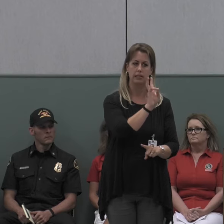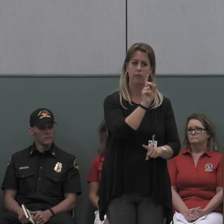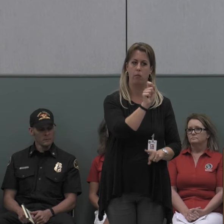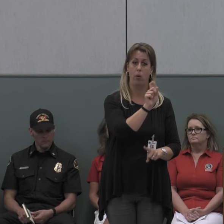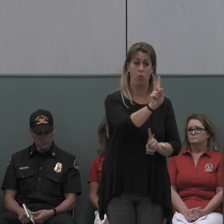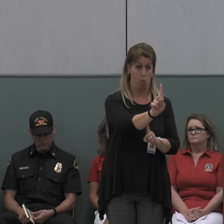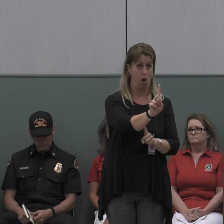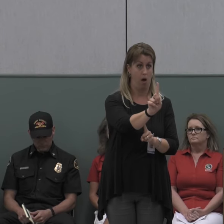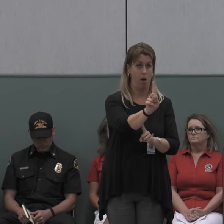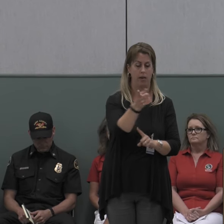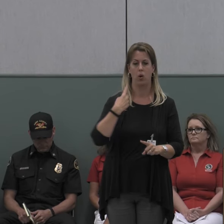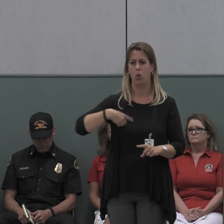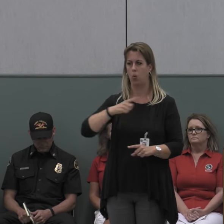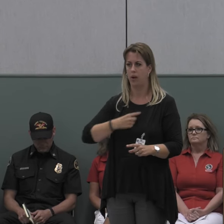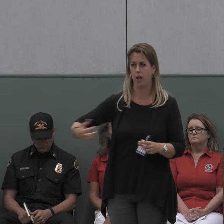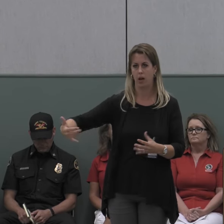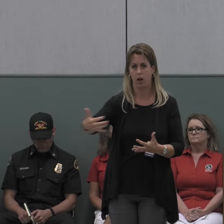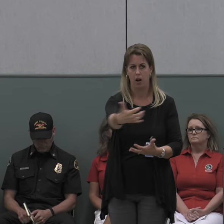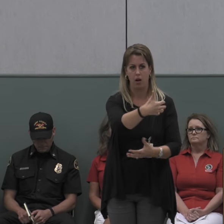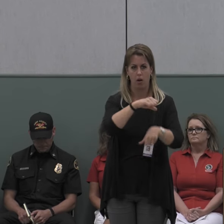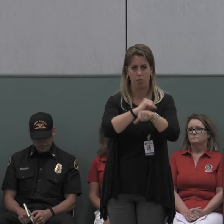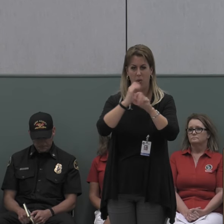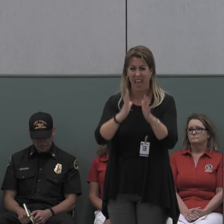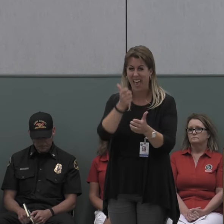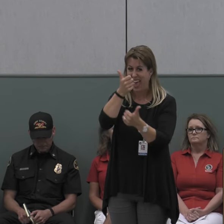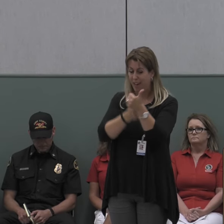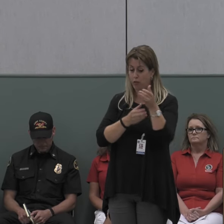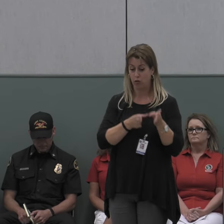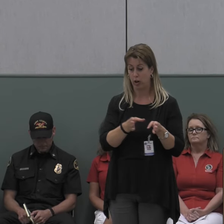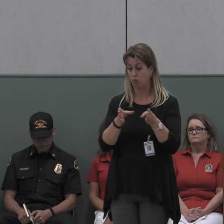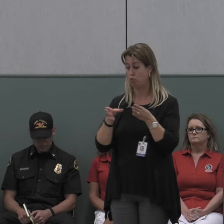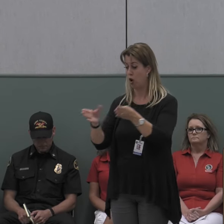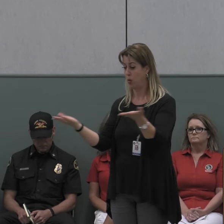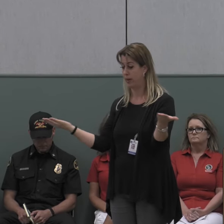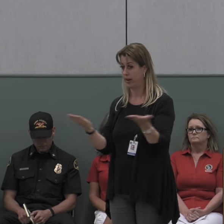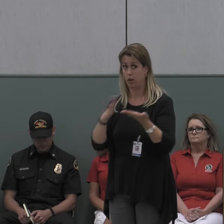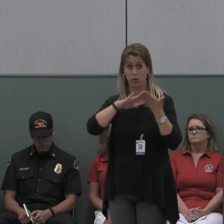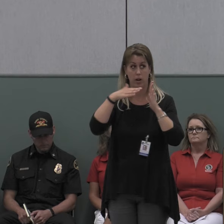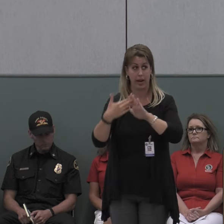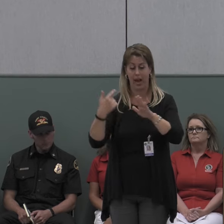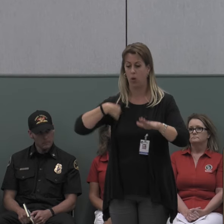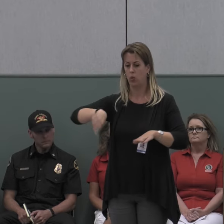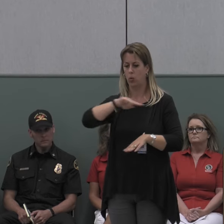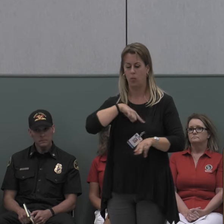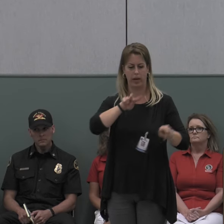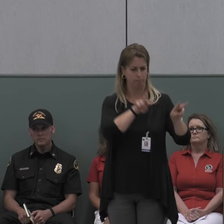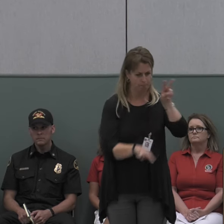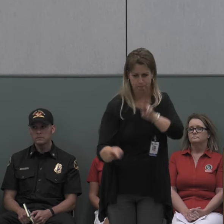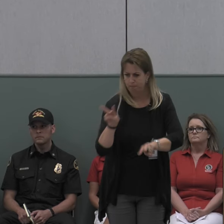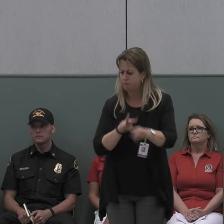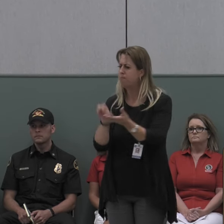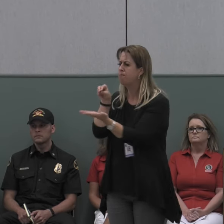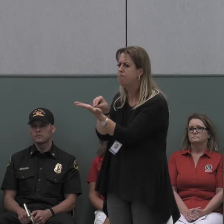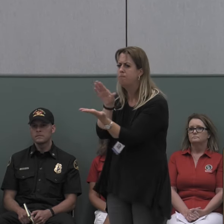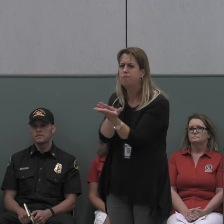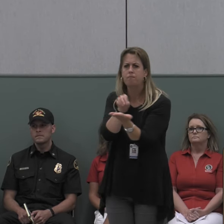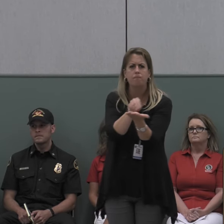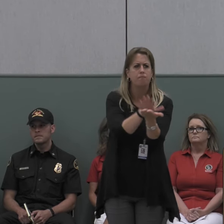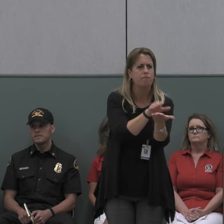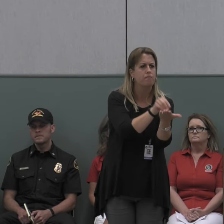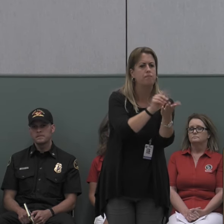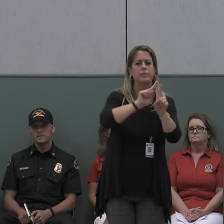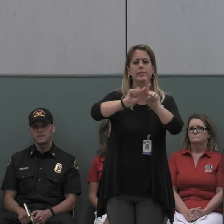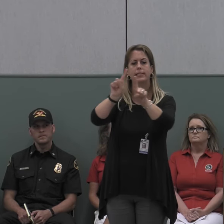We drove every single road in town. We looked at every road. We documented all the concrete